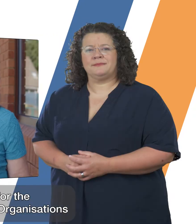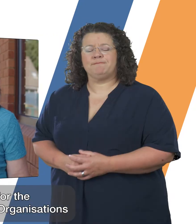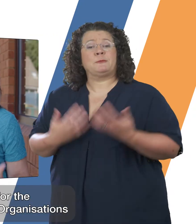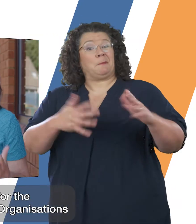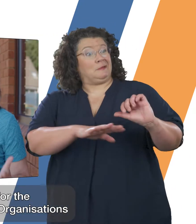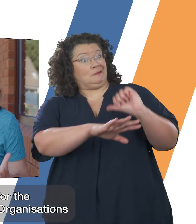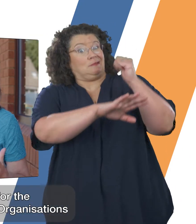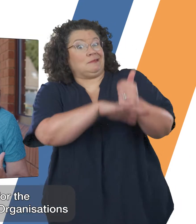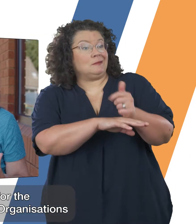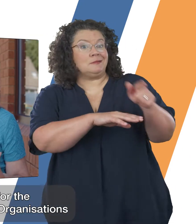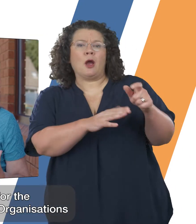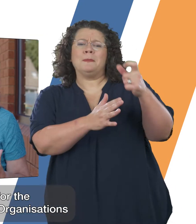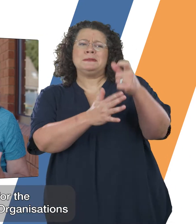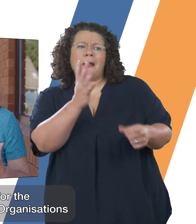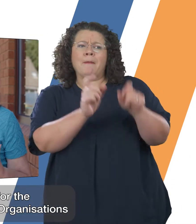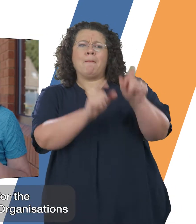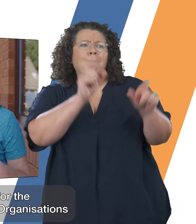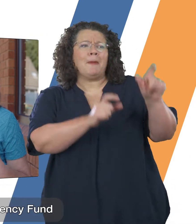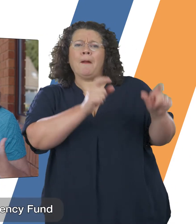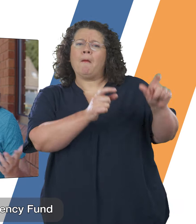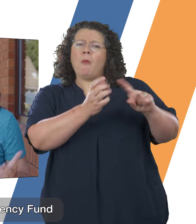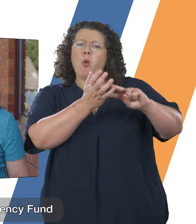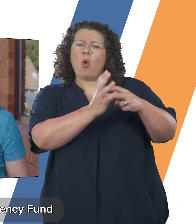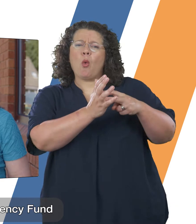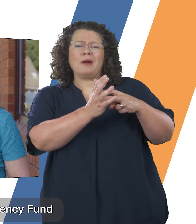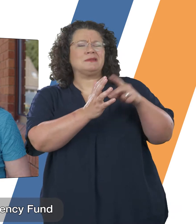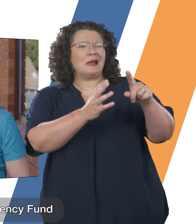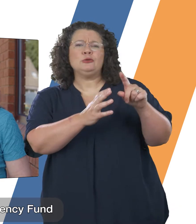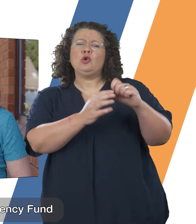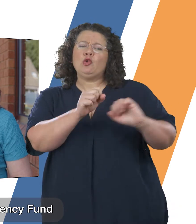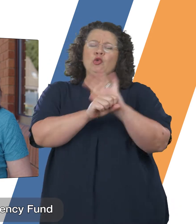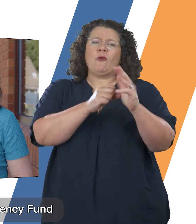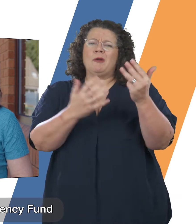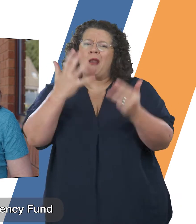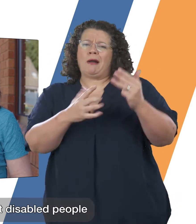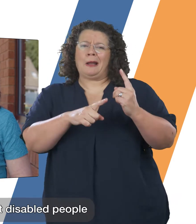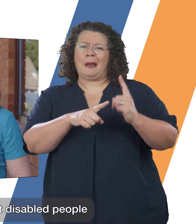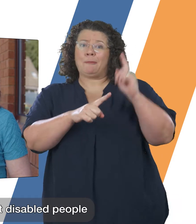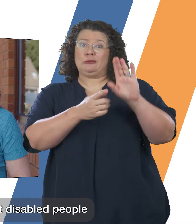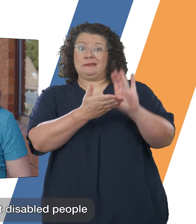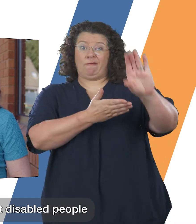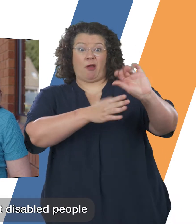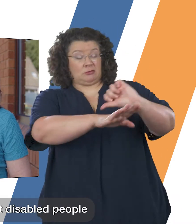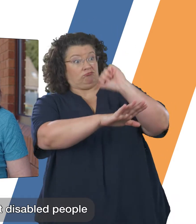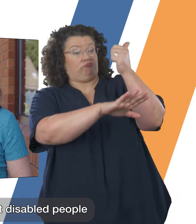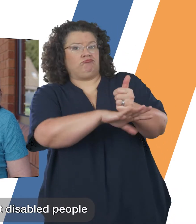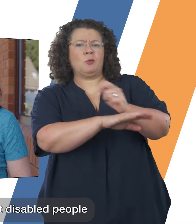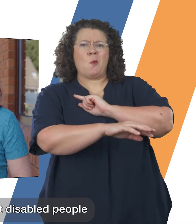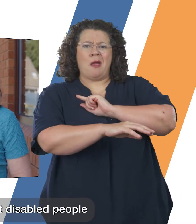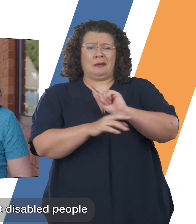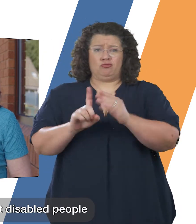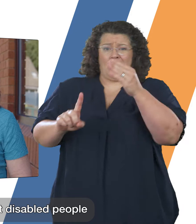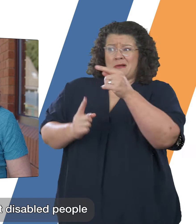The reason for the Disabled People's Organisation's COVID-19 Emergency Fund was the recognition